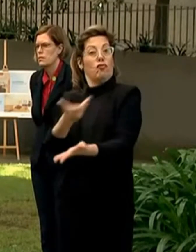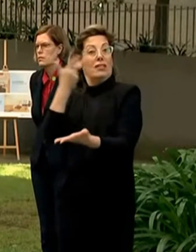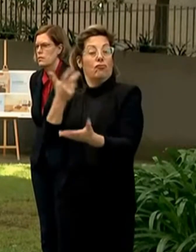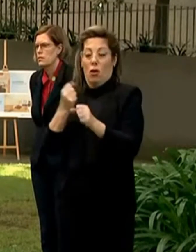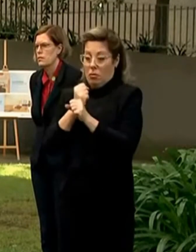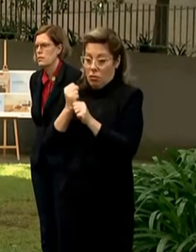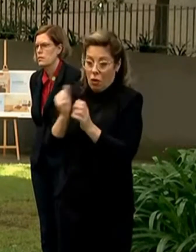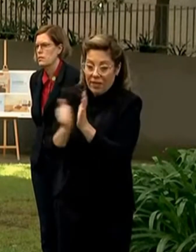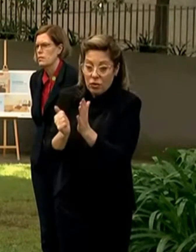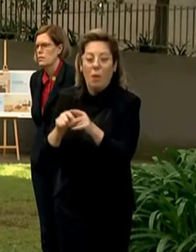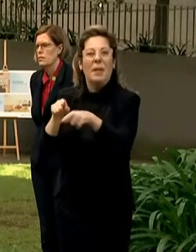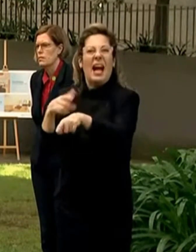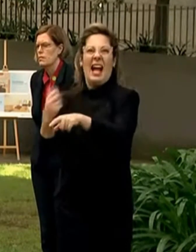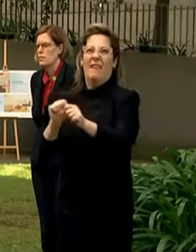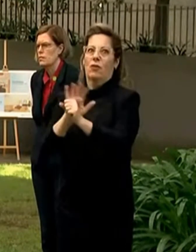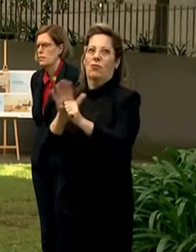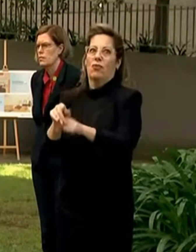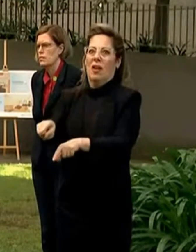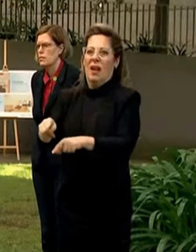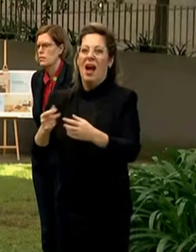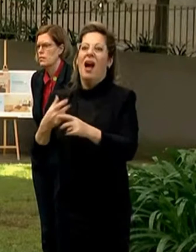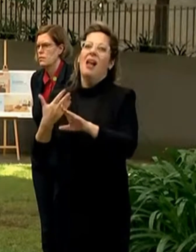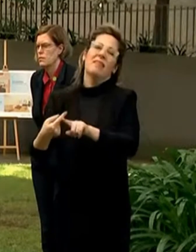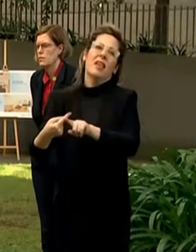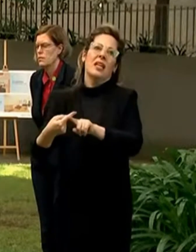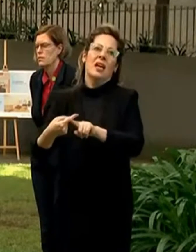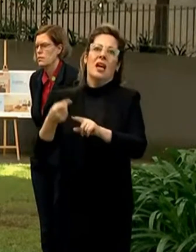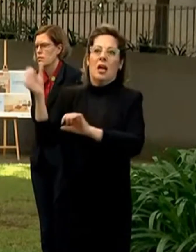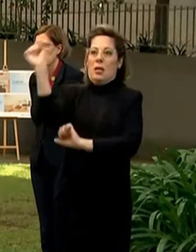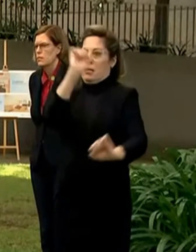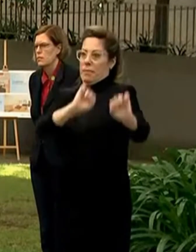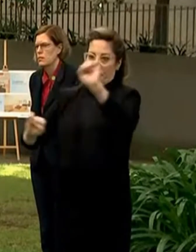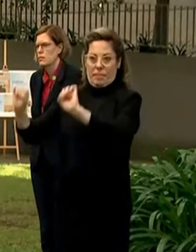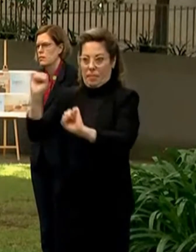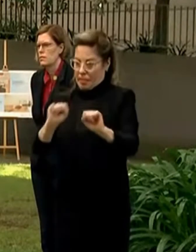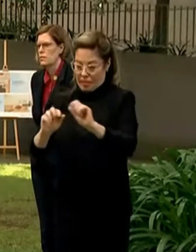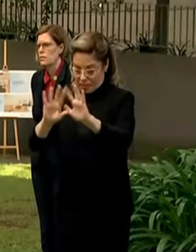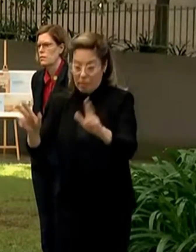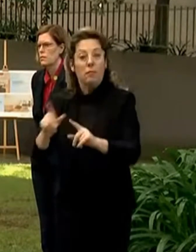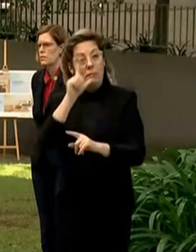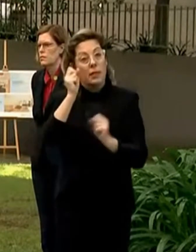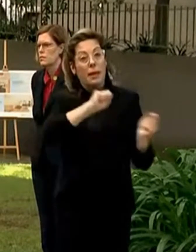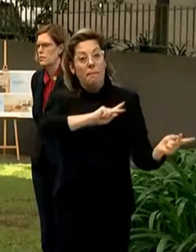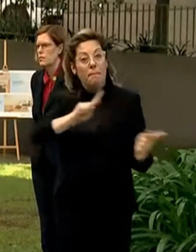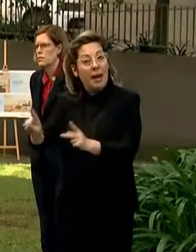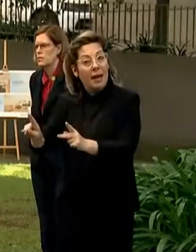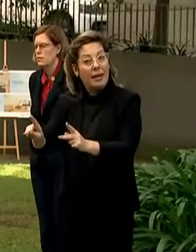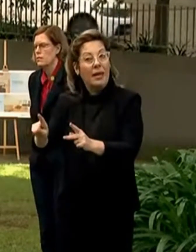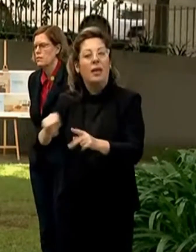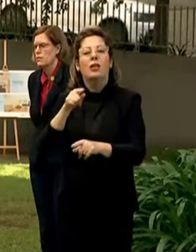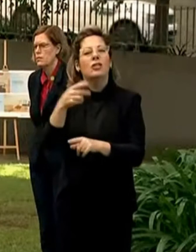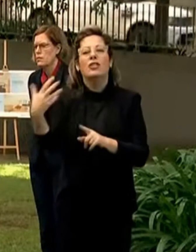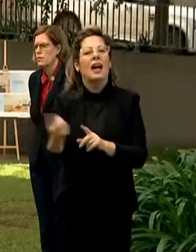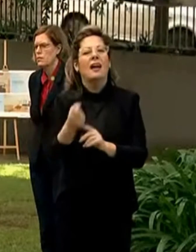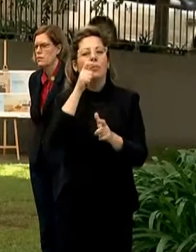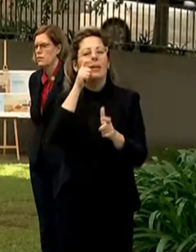validated by our health experts. There's no reason why you can't go back to that venue, but all of us need to be extra cautious. All of us